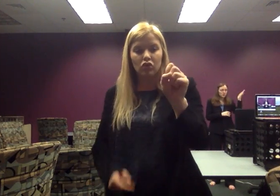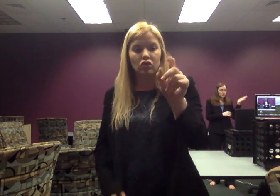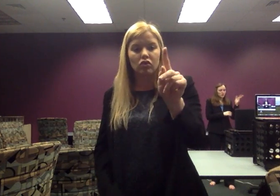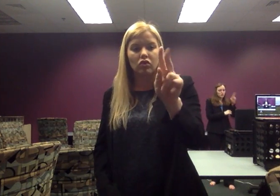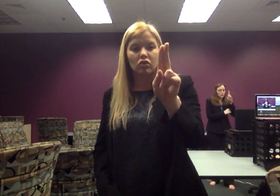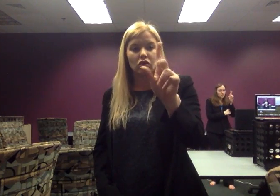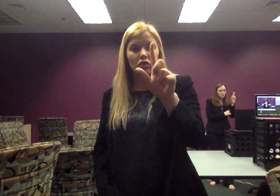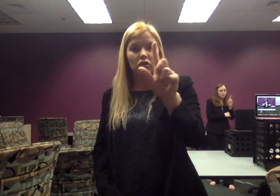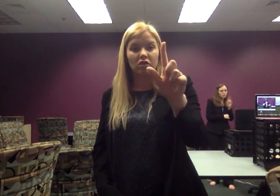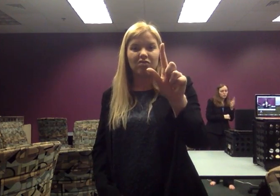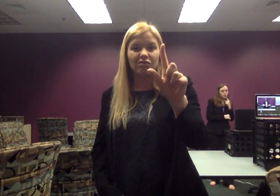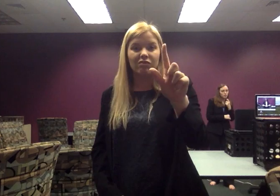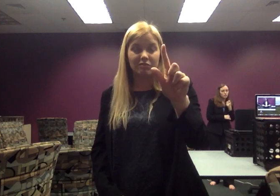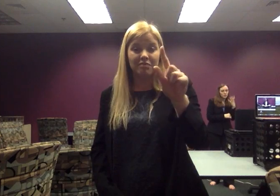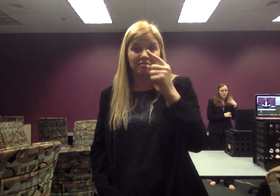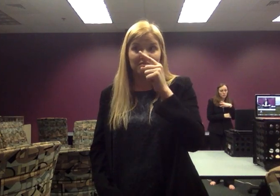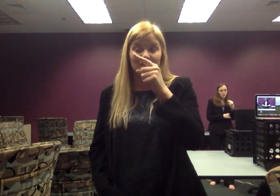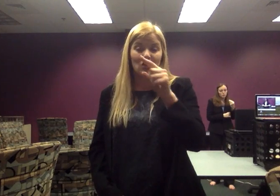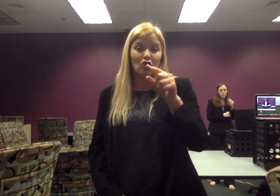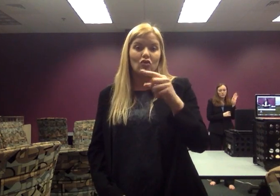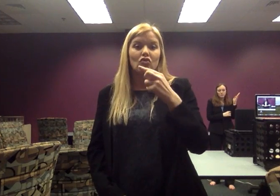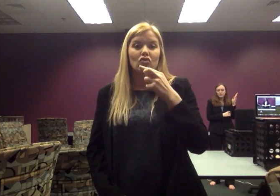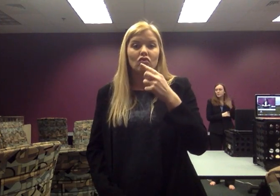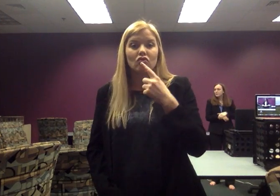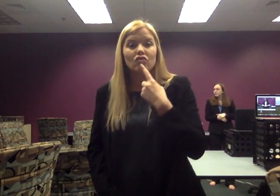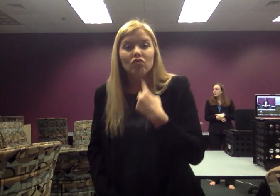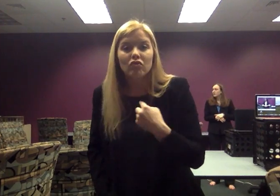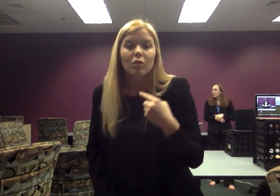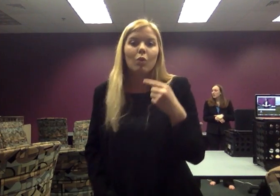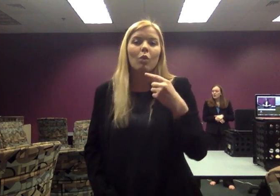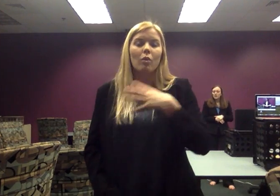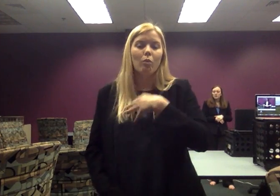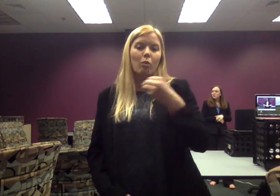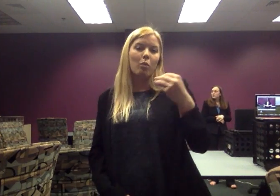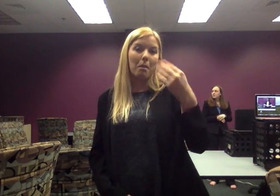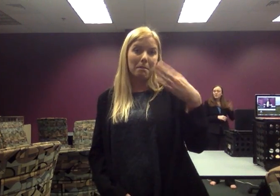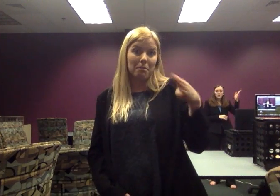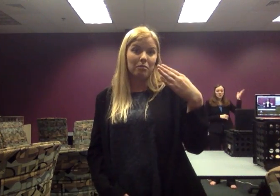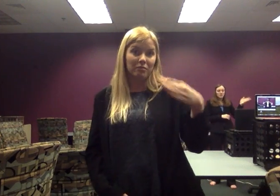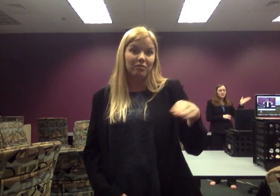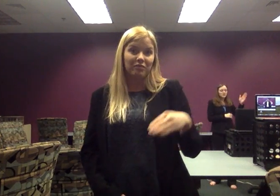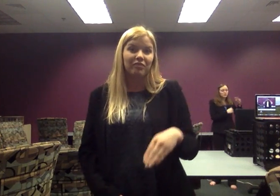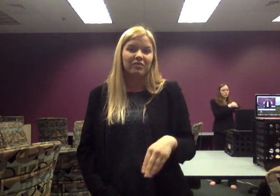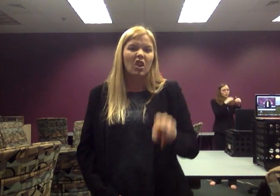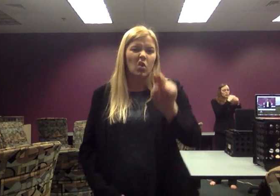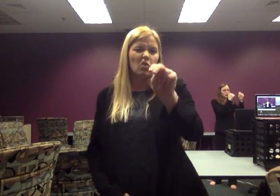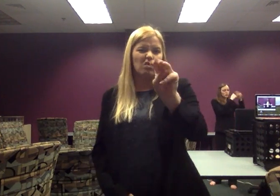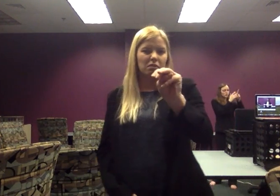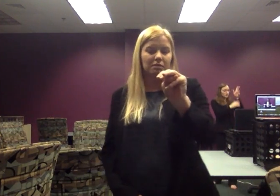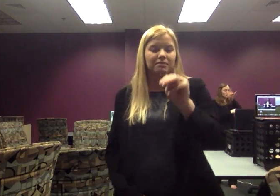And here's more of what the architecture looked like in New Mexico. So look at that one, and then you look at the one of